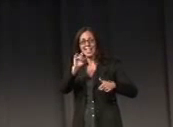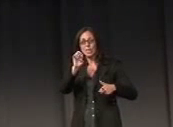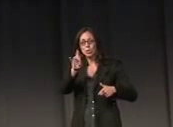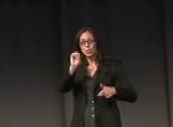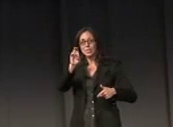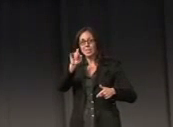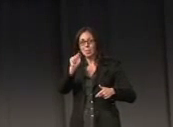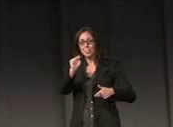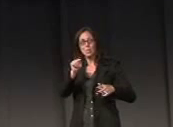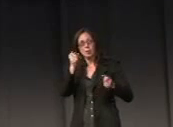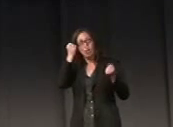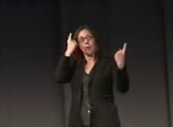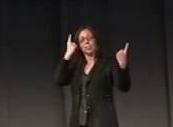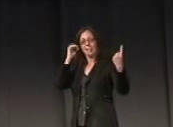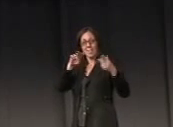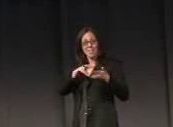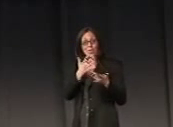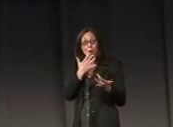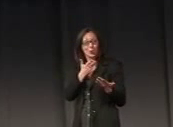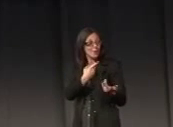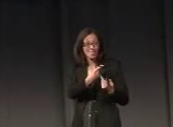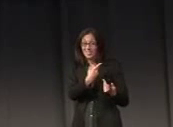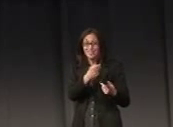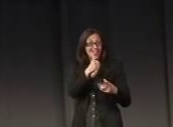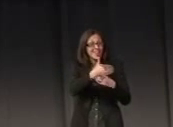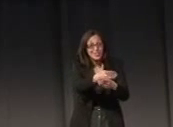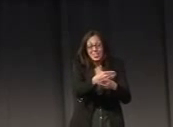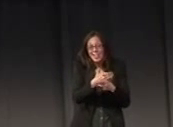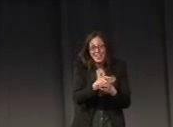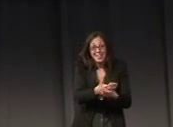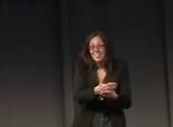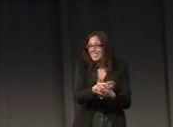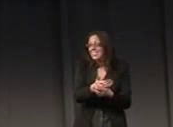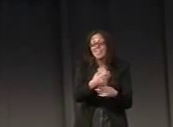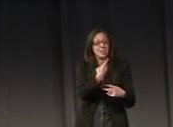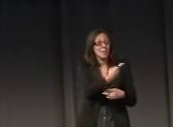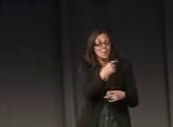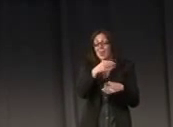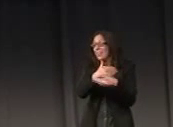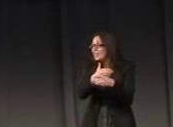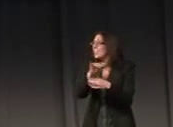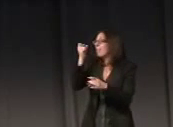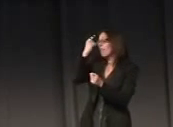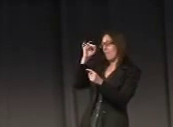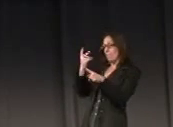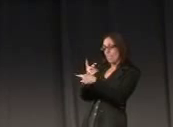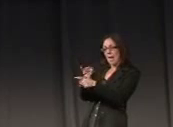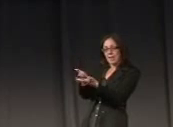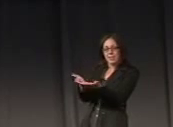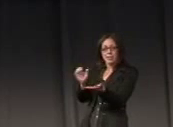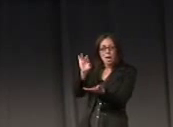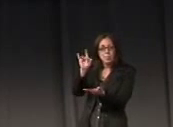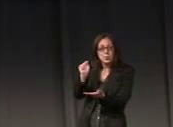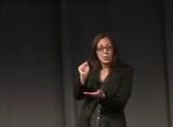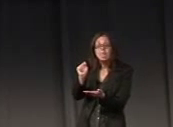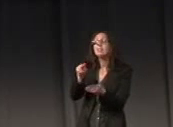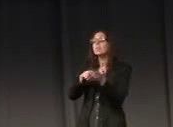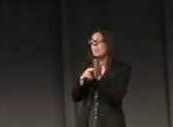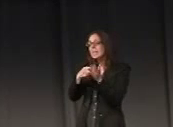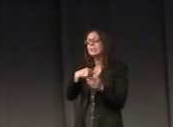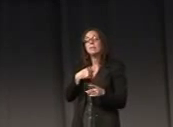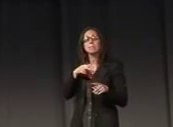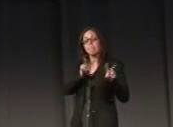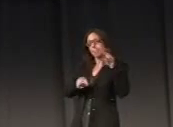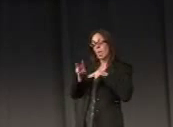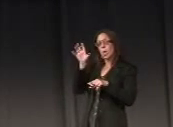we mean by color or by mathematical object, we treat such categories as natural ones that precedes our own